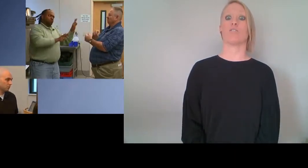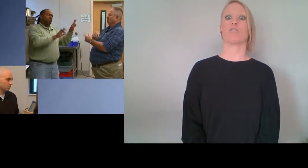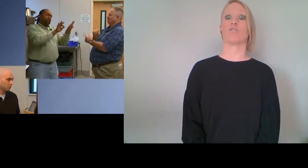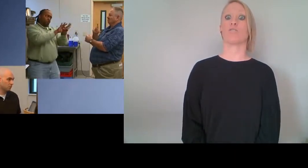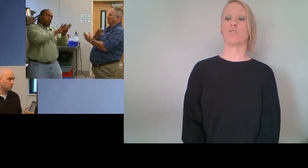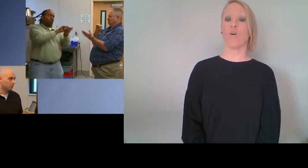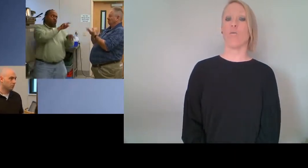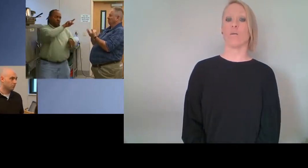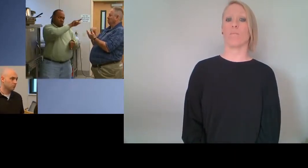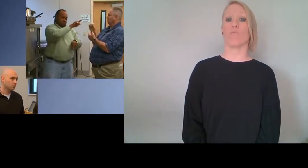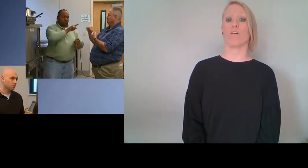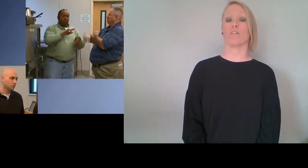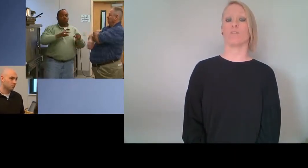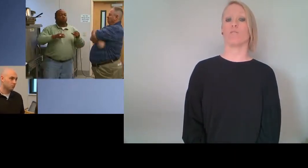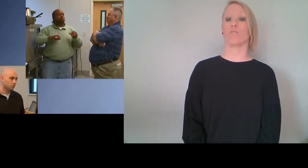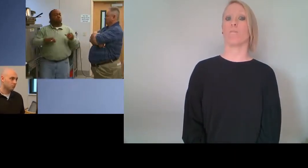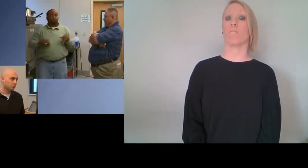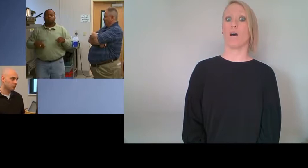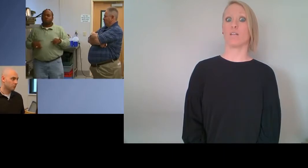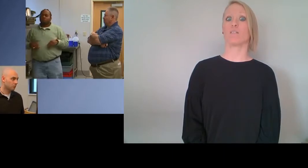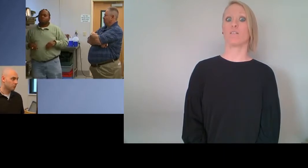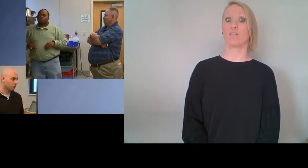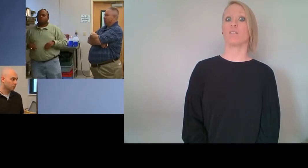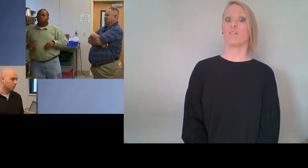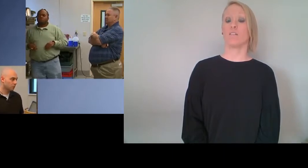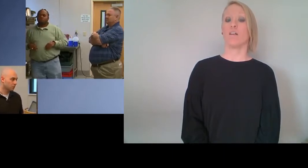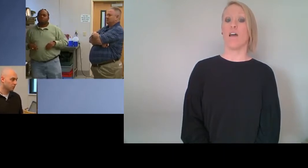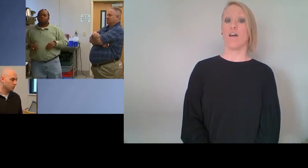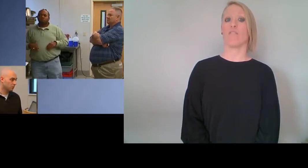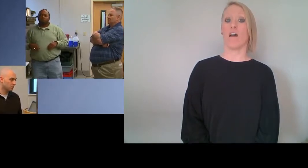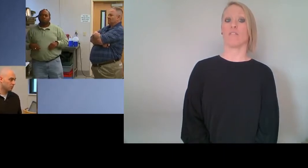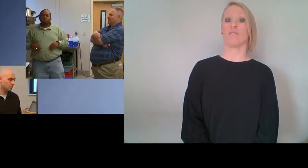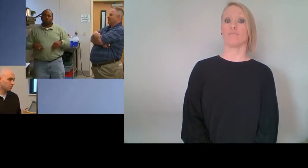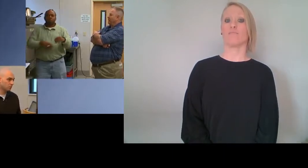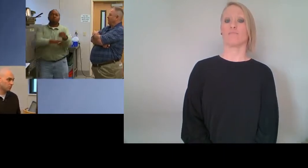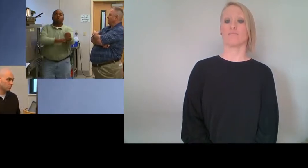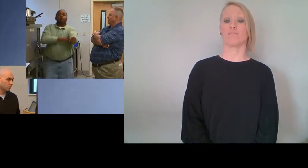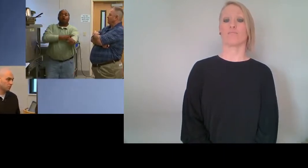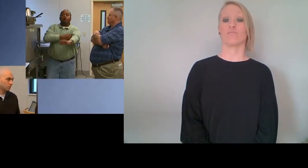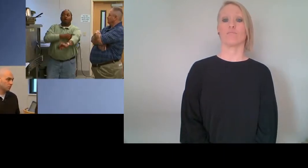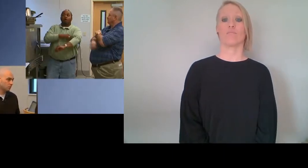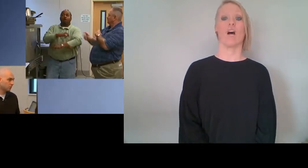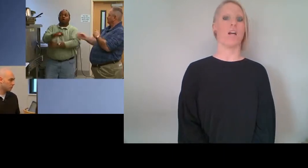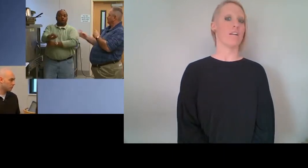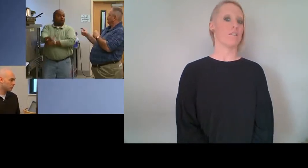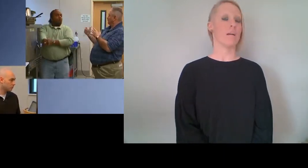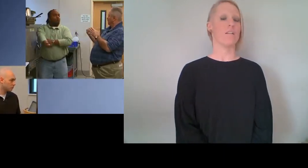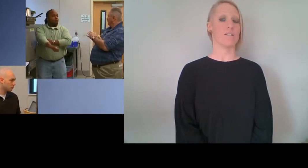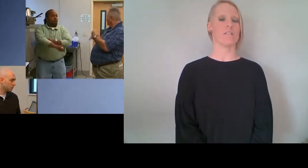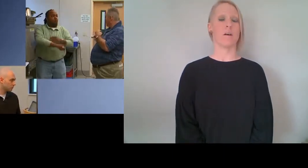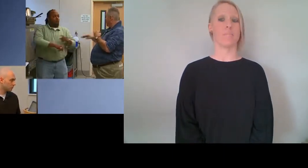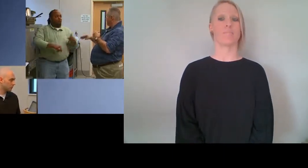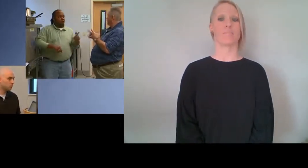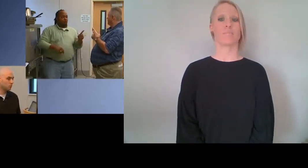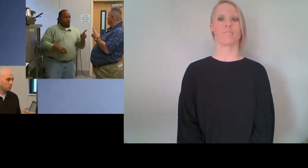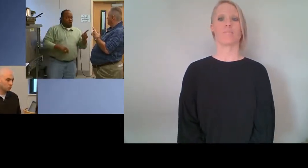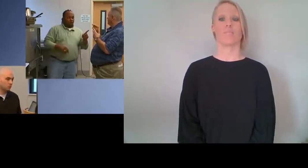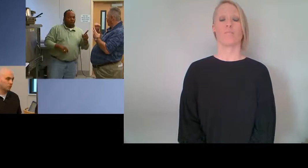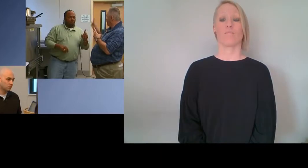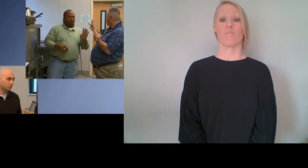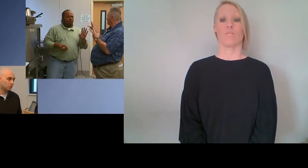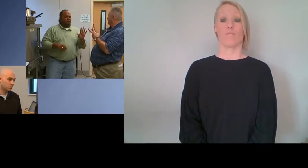That is so important. We must have that. I'll add it to my list. Yep.